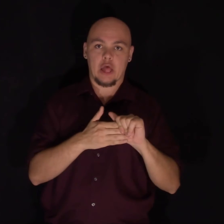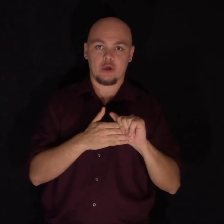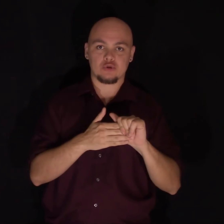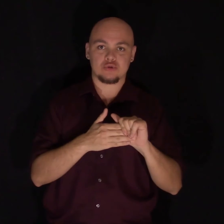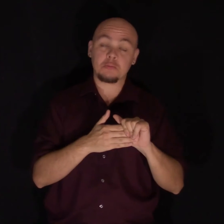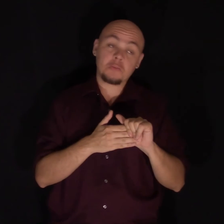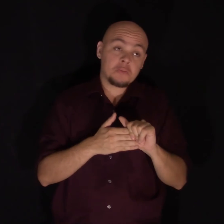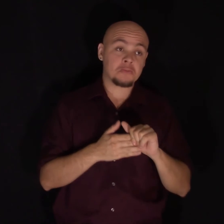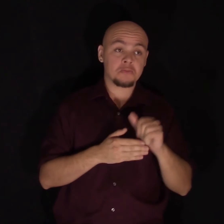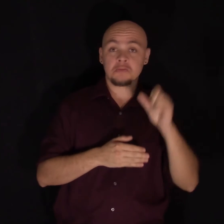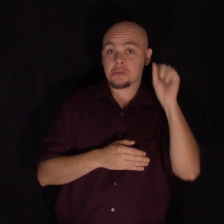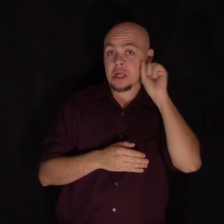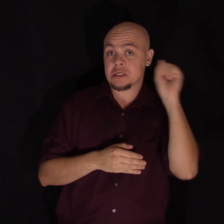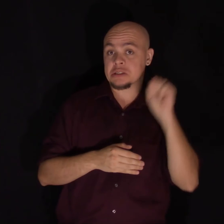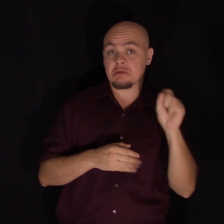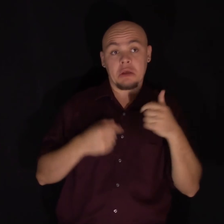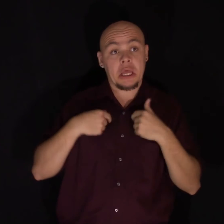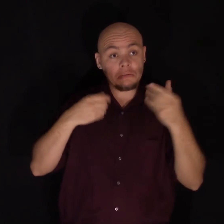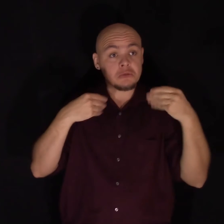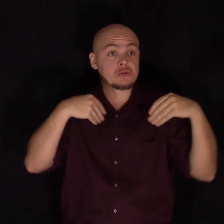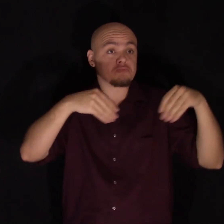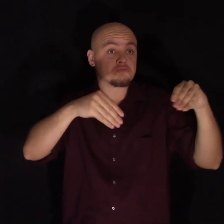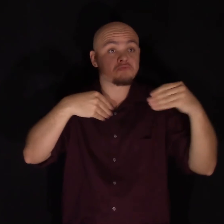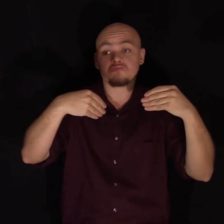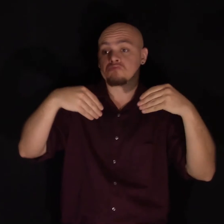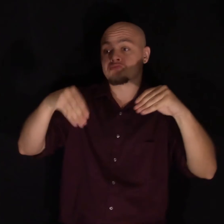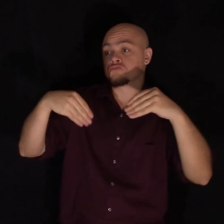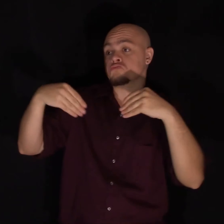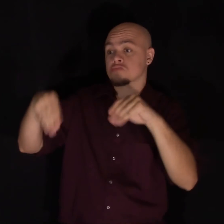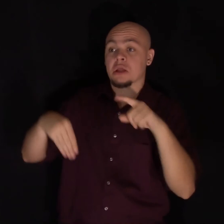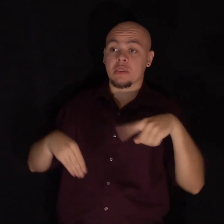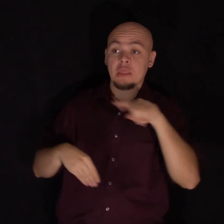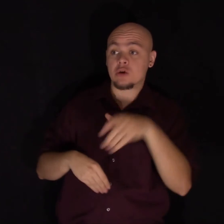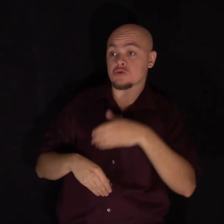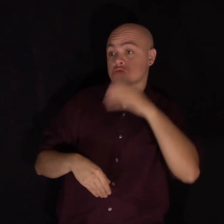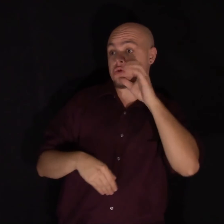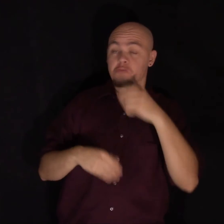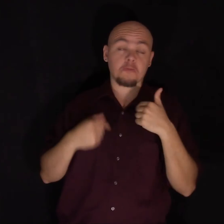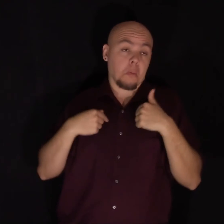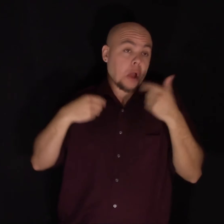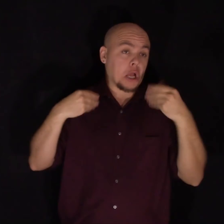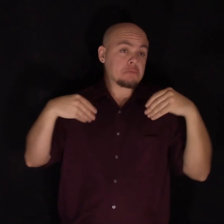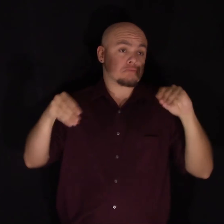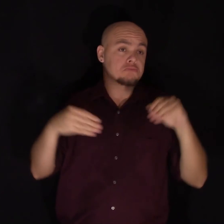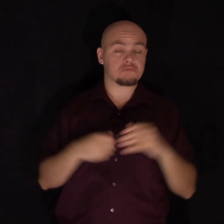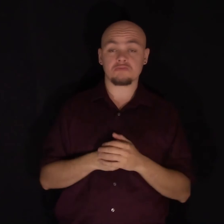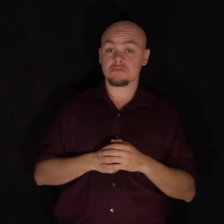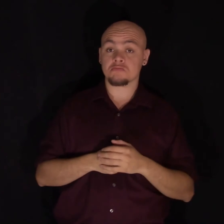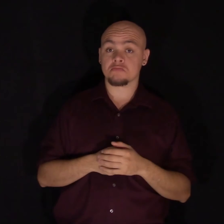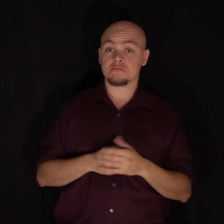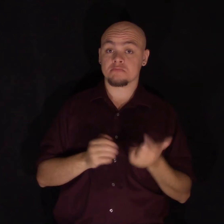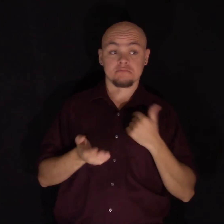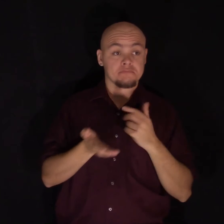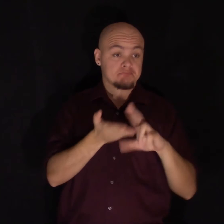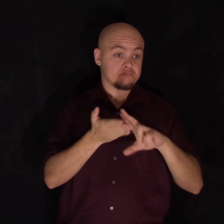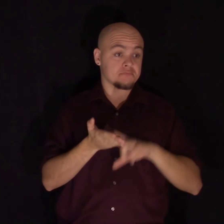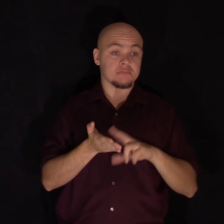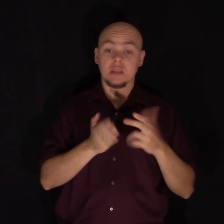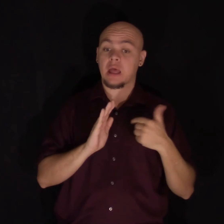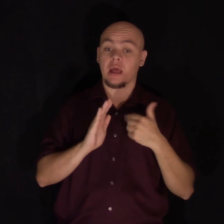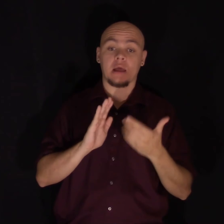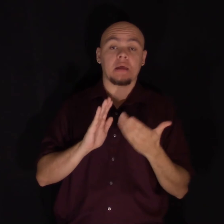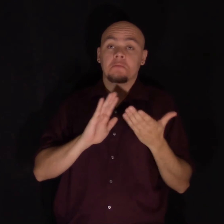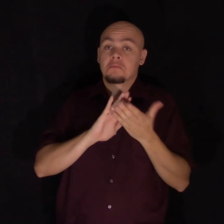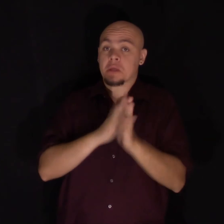silver jewelry to suburban moms drinking daiquiris. Yes, I can do that. And so I did it. I signed up. I became a Silpata Designs rep.